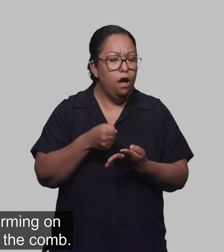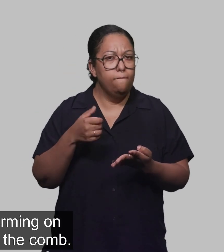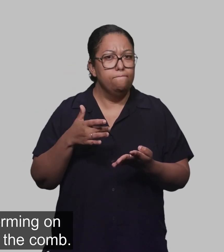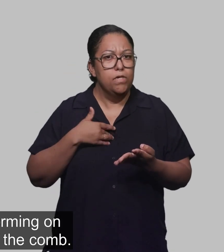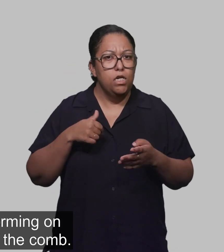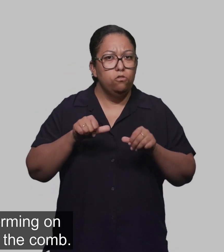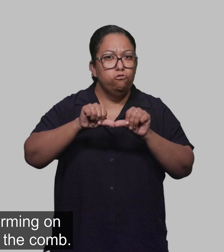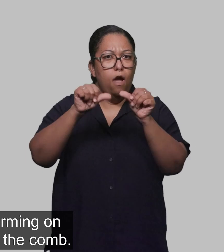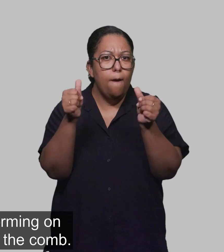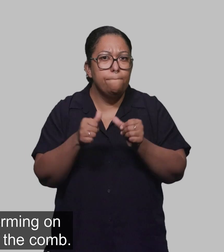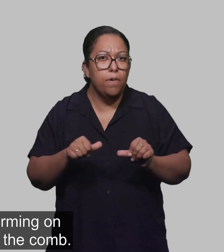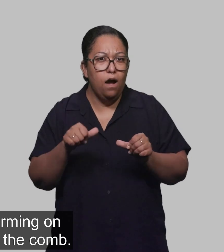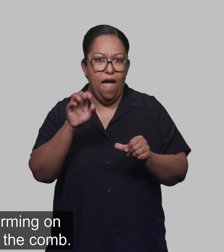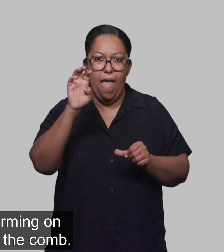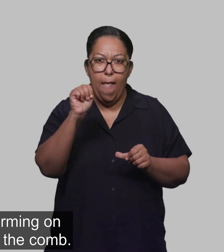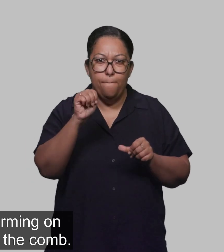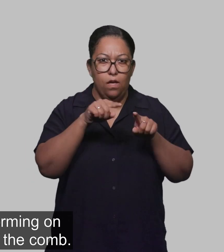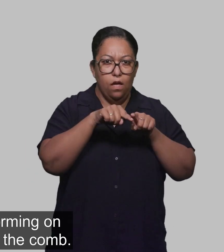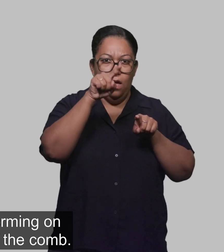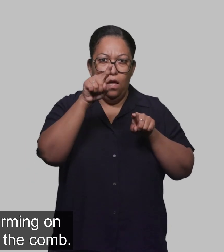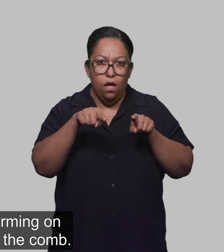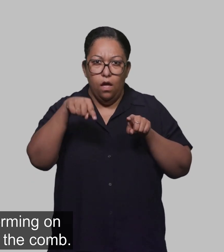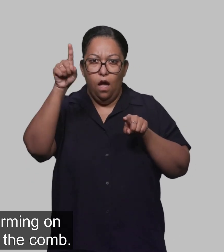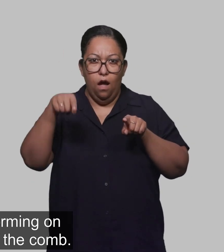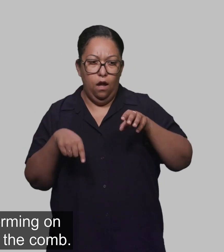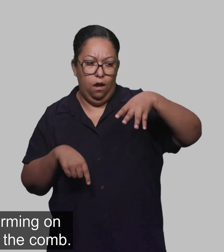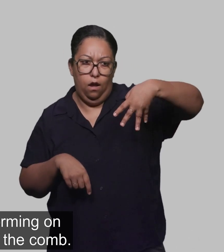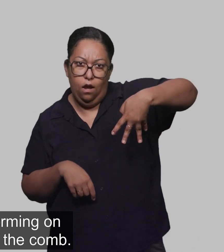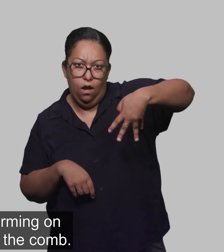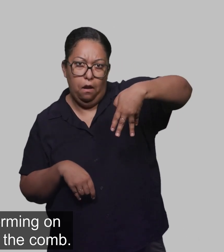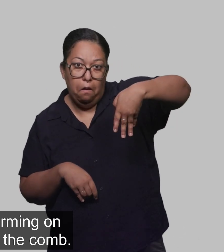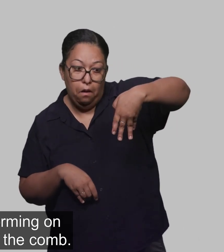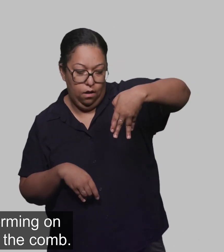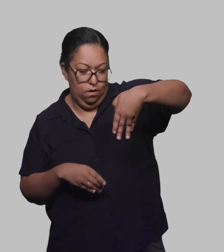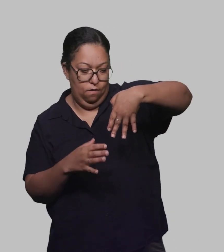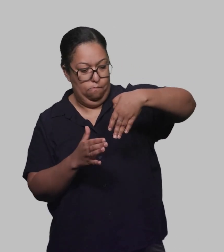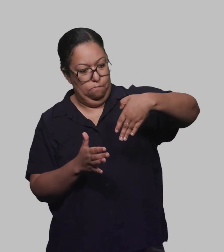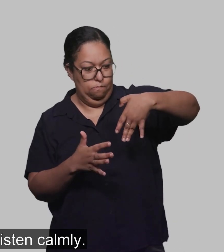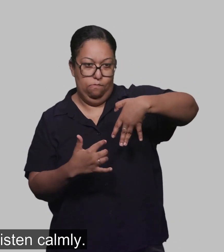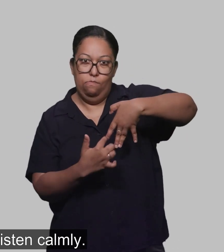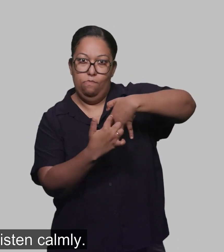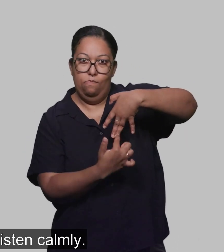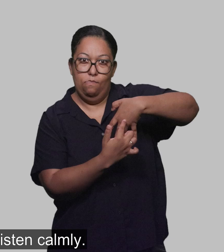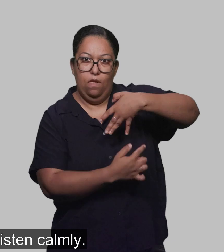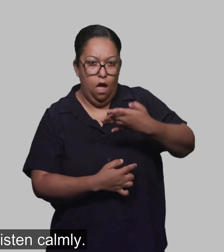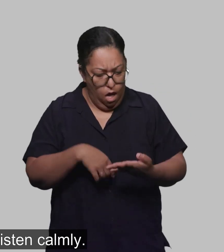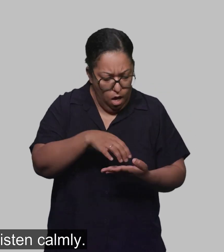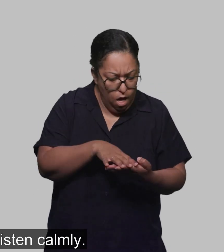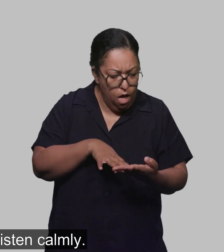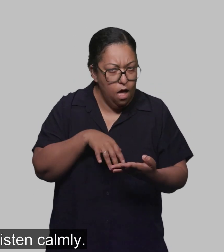shape of a letter M forming by the spikes of the comb. So I want you to